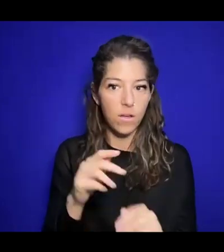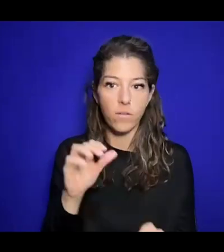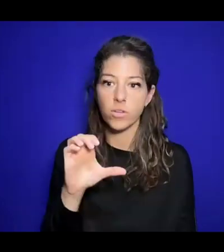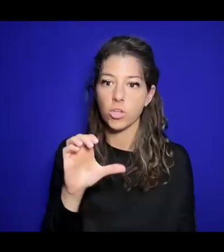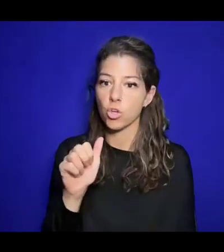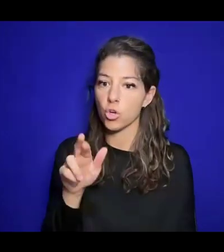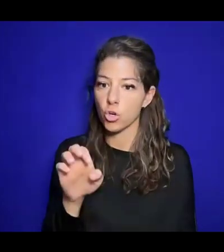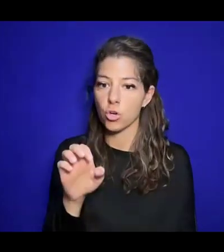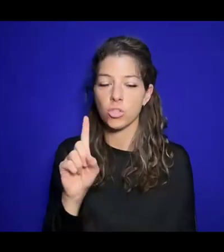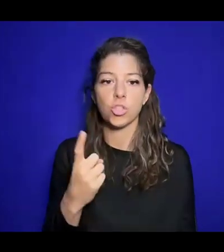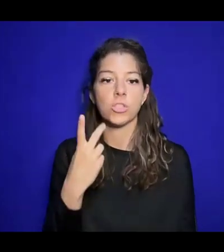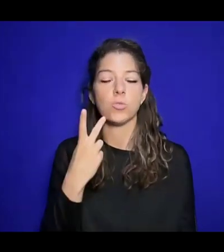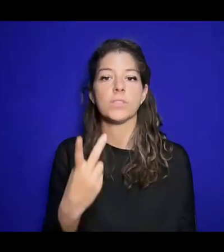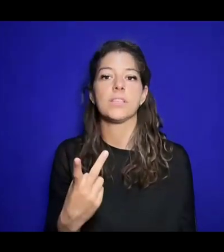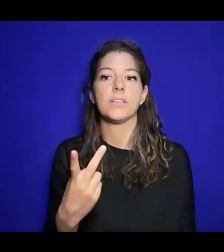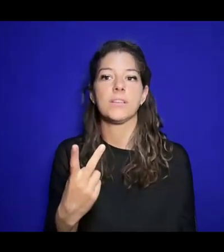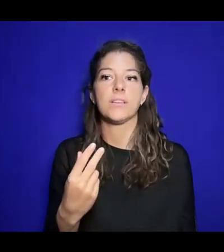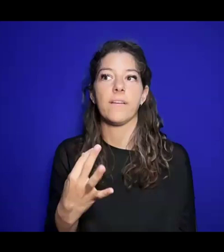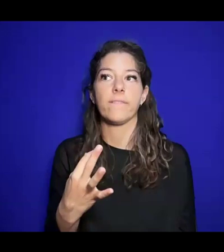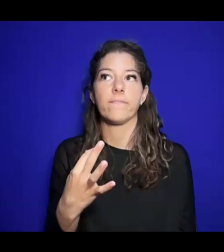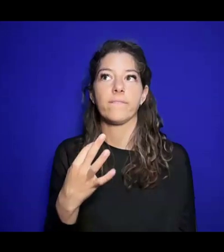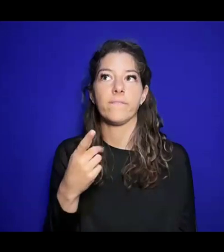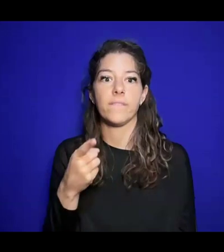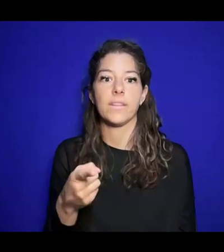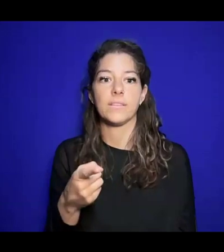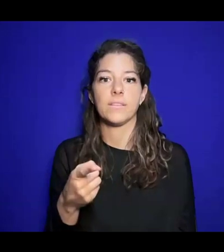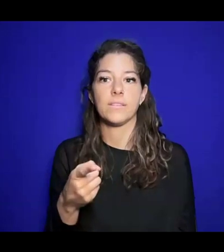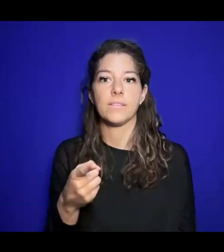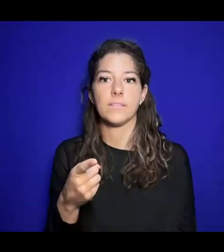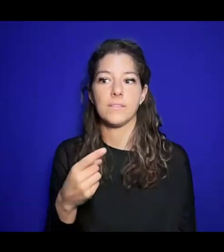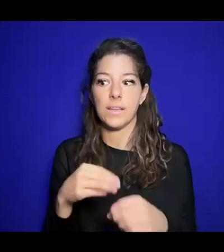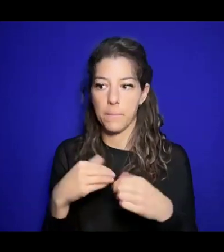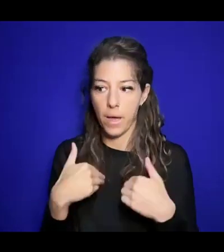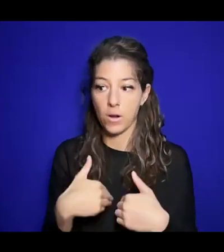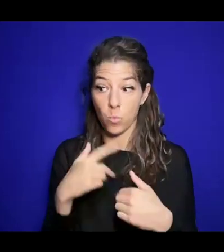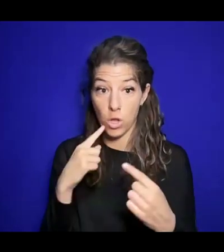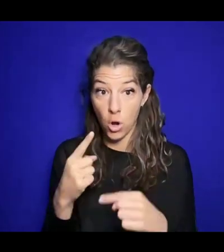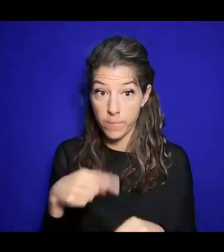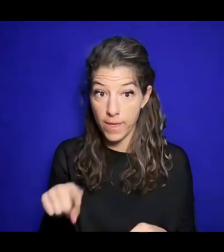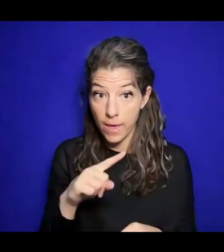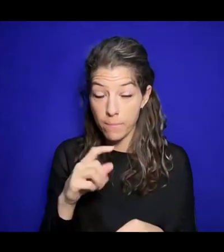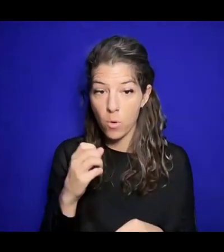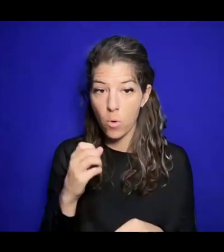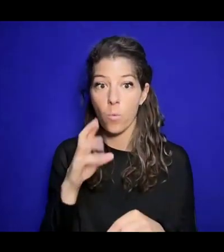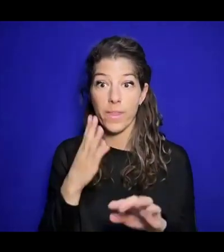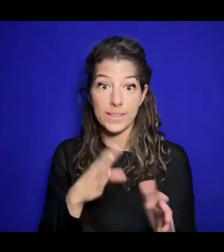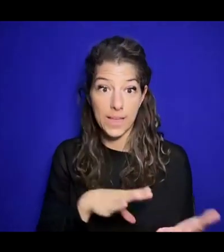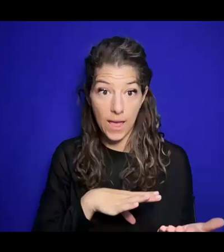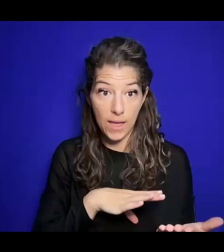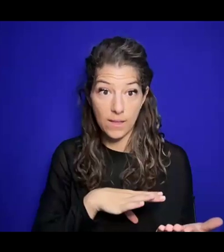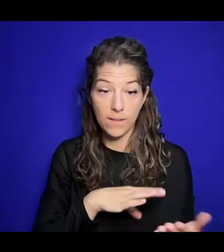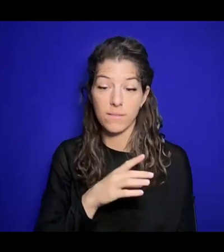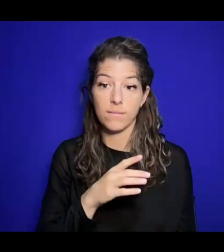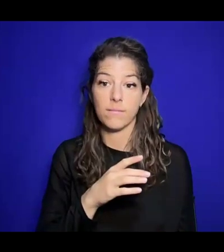It's just to see if we put this in somebody, will it harm them? Or even will they die, quite